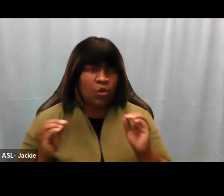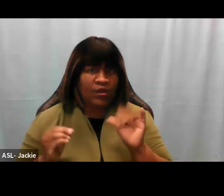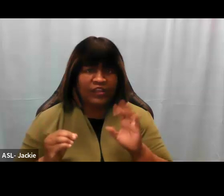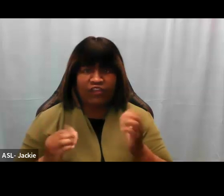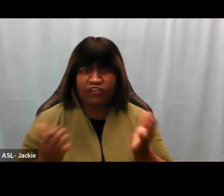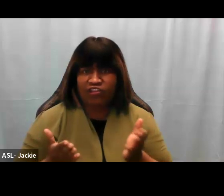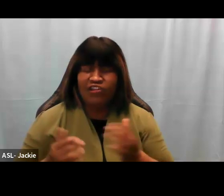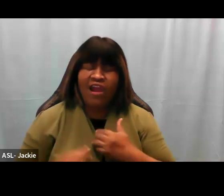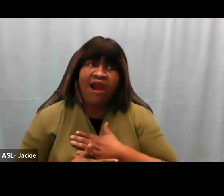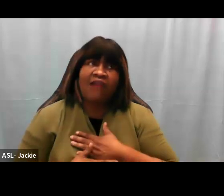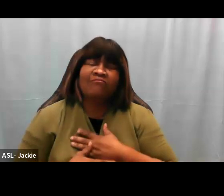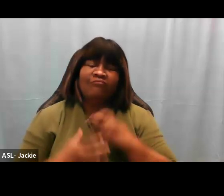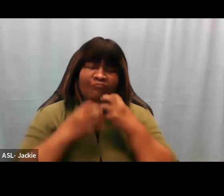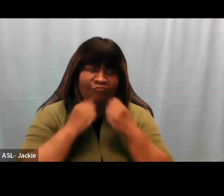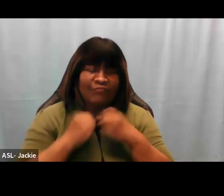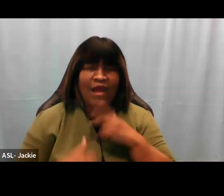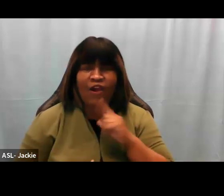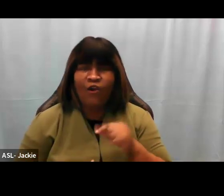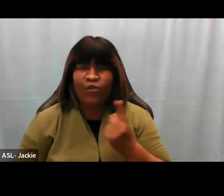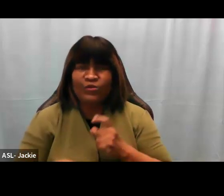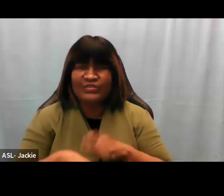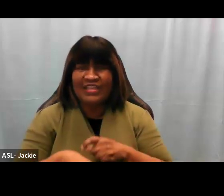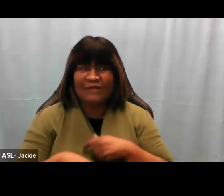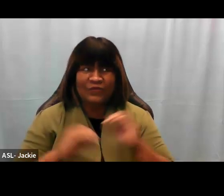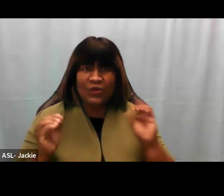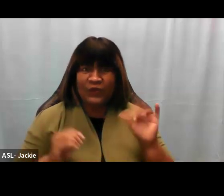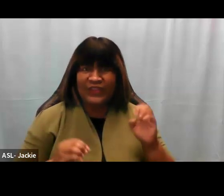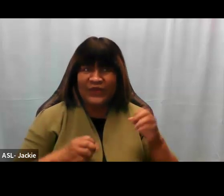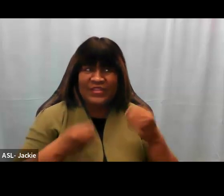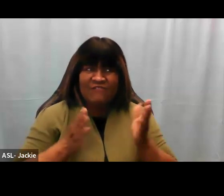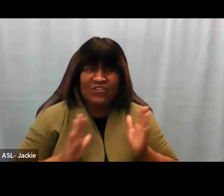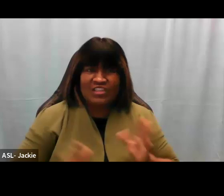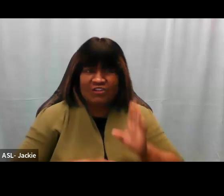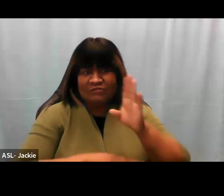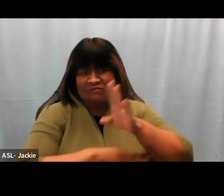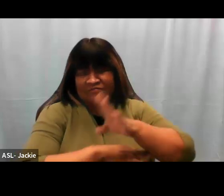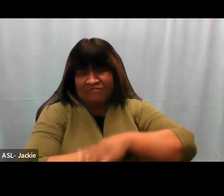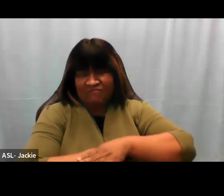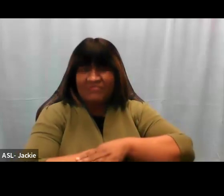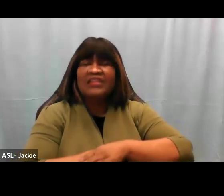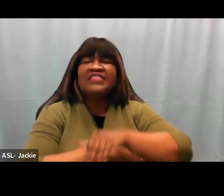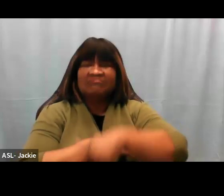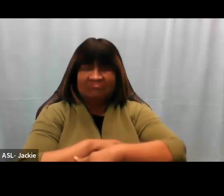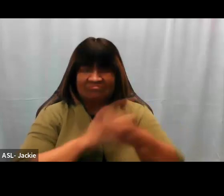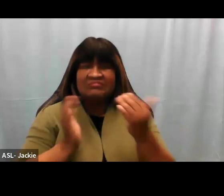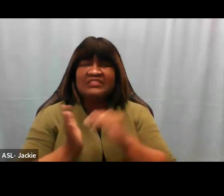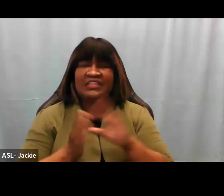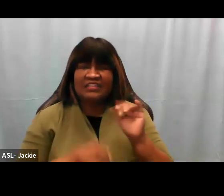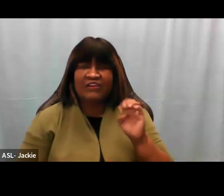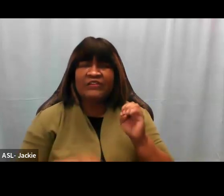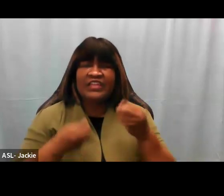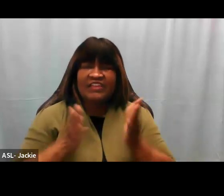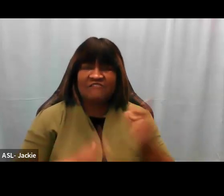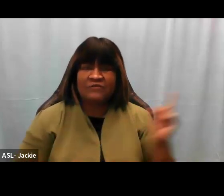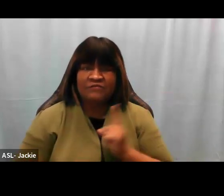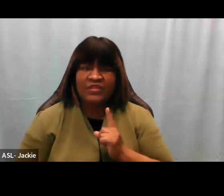value my alone time. So to me, I was fine with that decision. So there are things that you have to put on